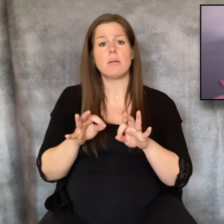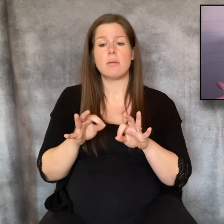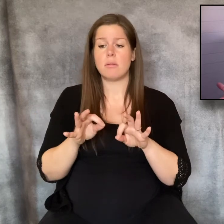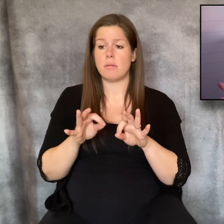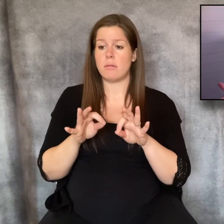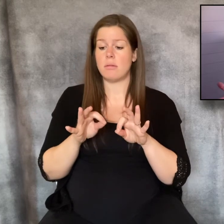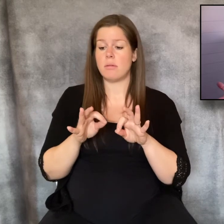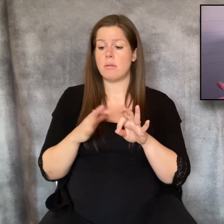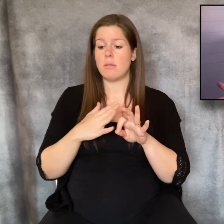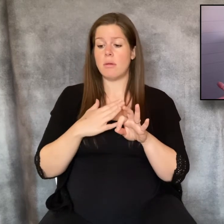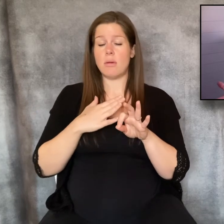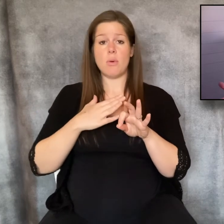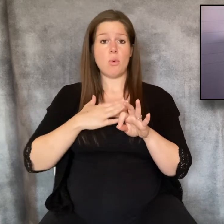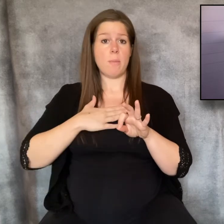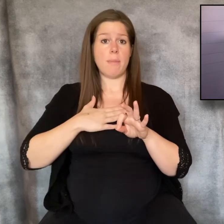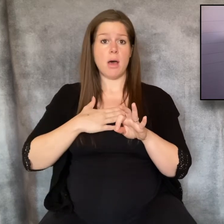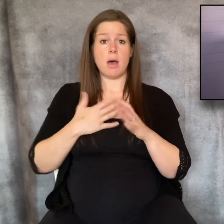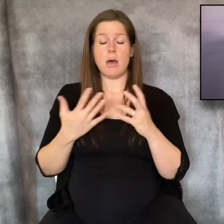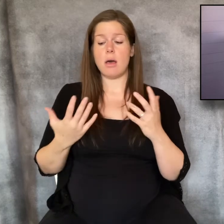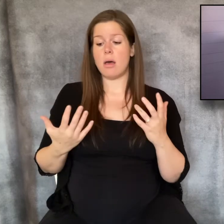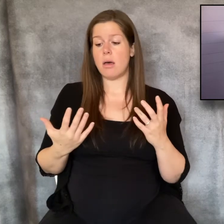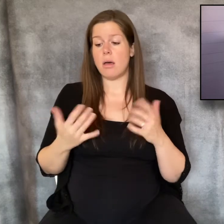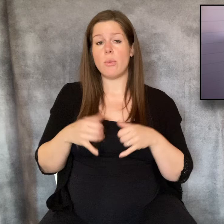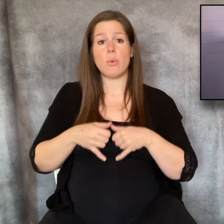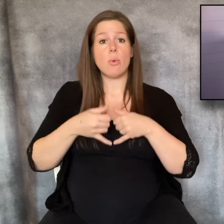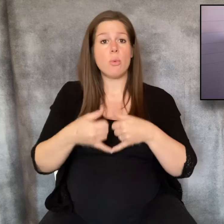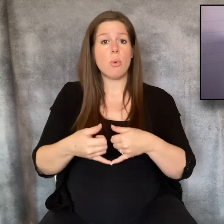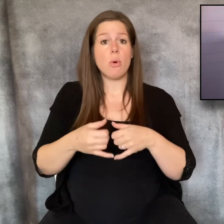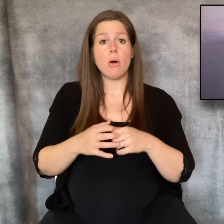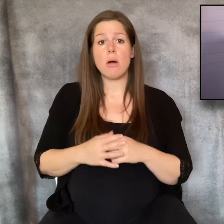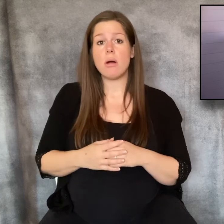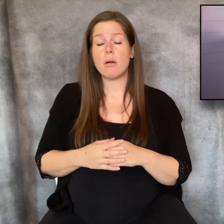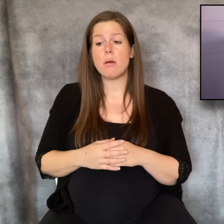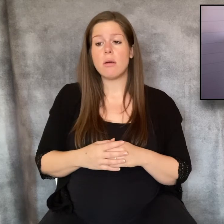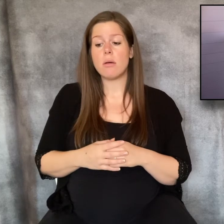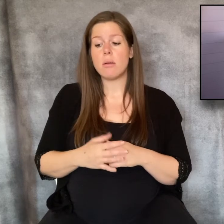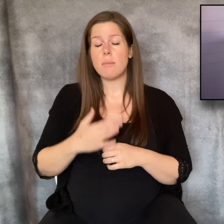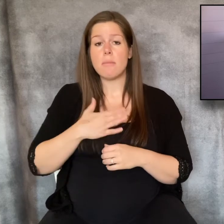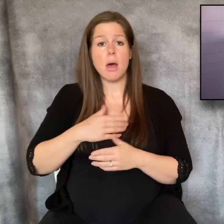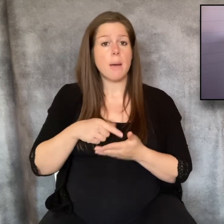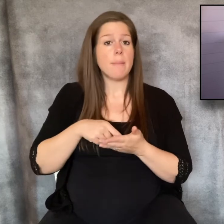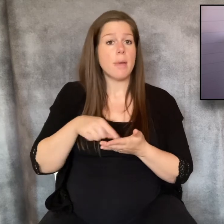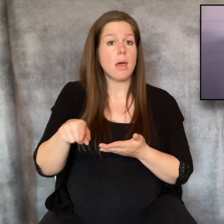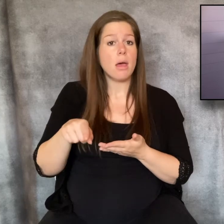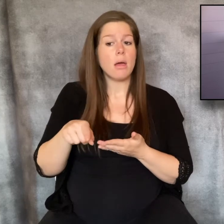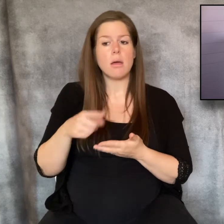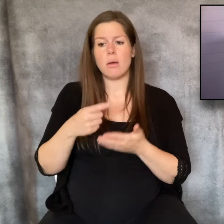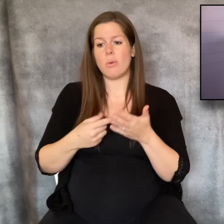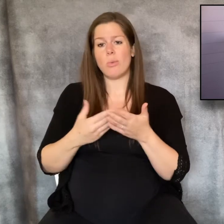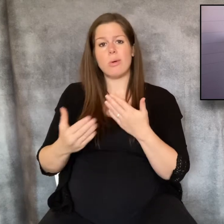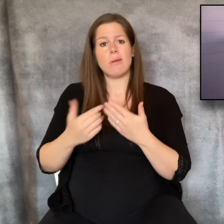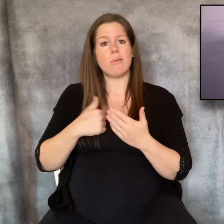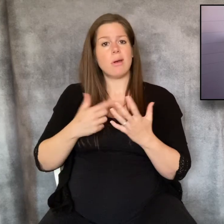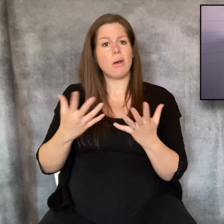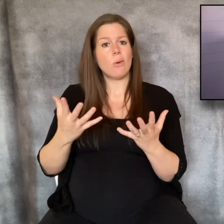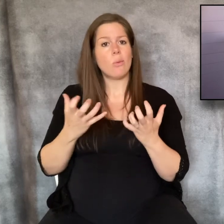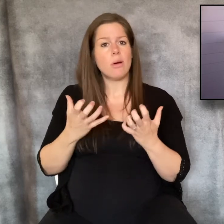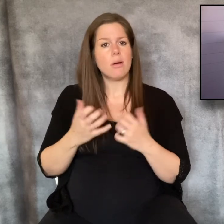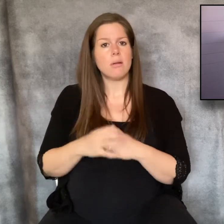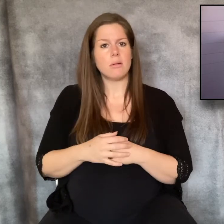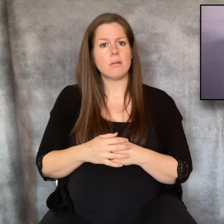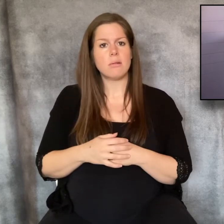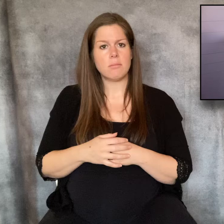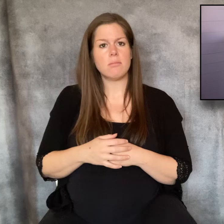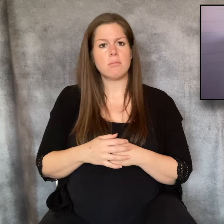pay the way I see fit. So I don't think this is a parable about salvation. And I don't even think it's a parable about